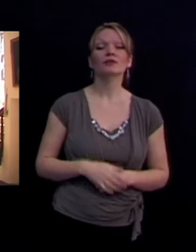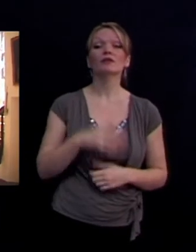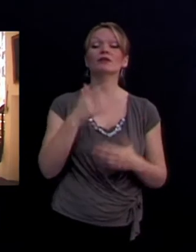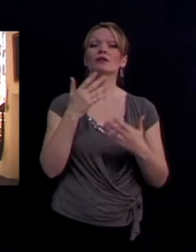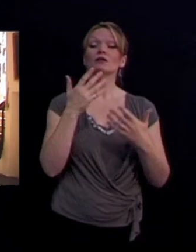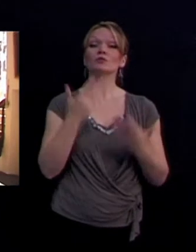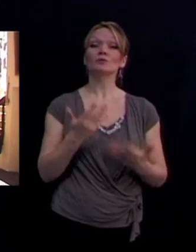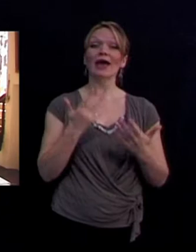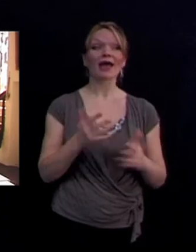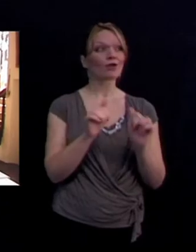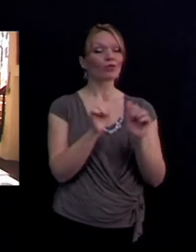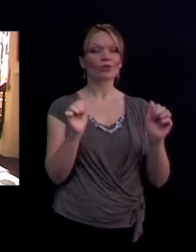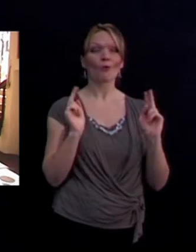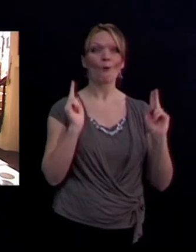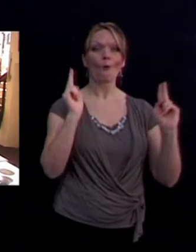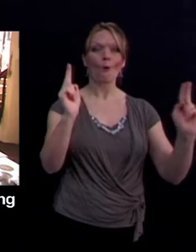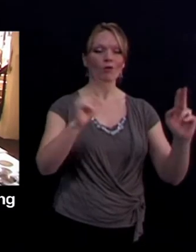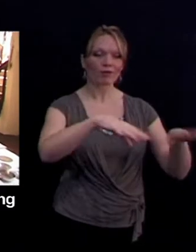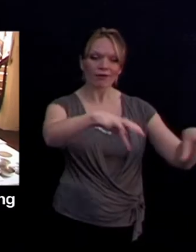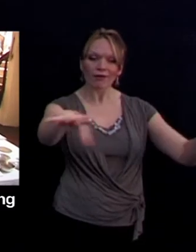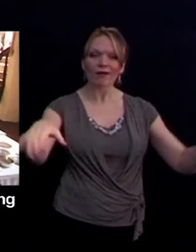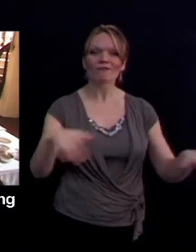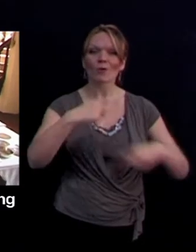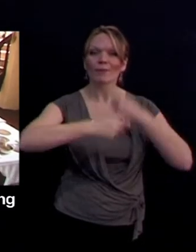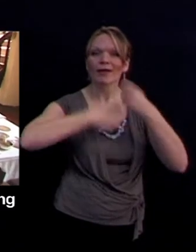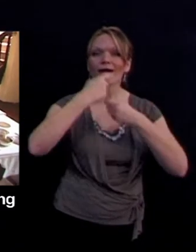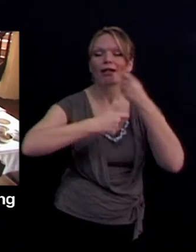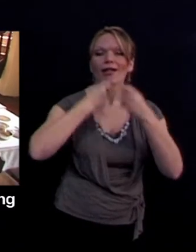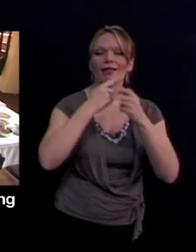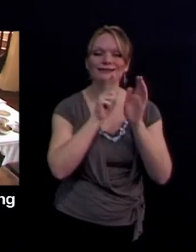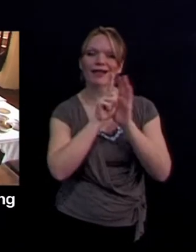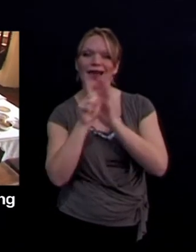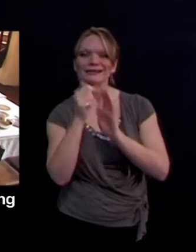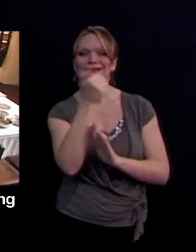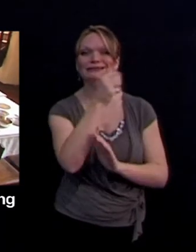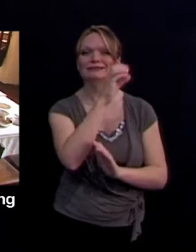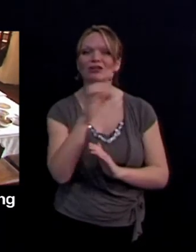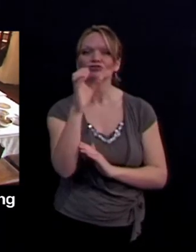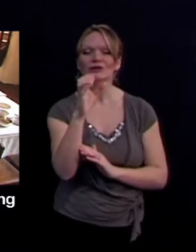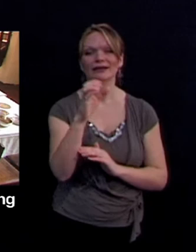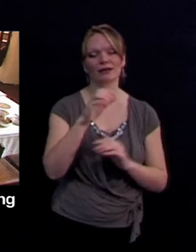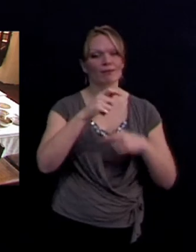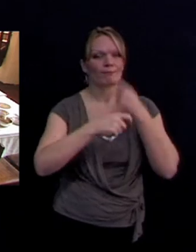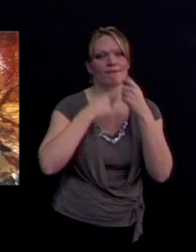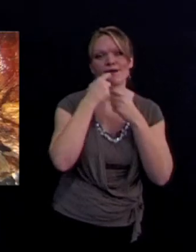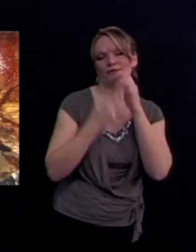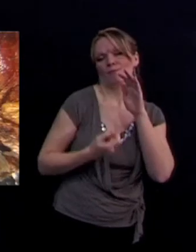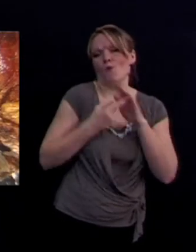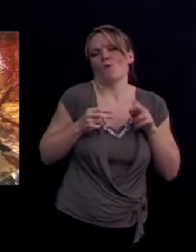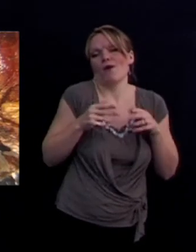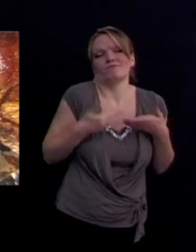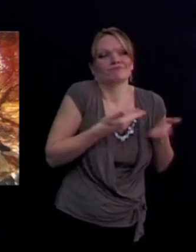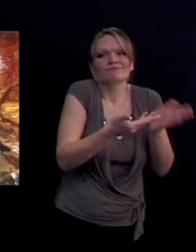Today the hall is set for a feast. It's the late 16th century and feasting is an important opportunity to impress your